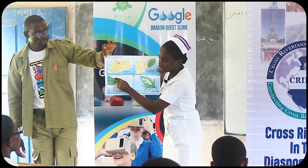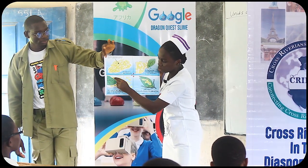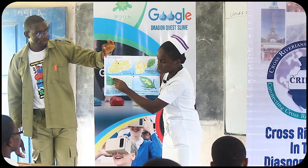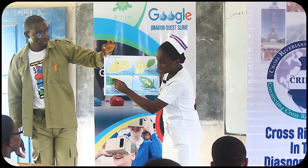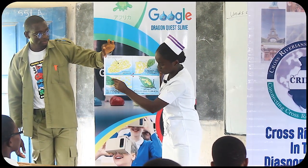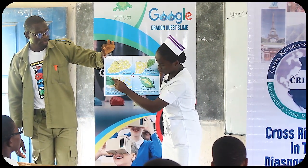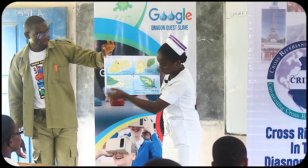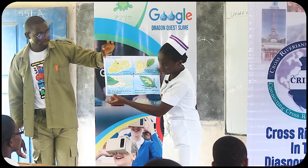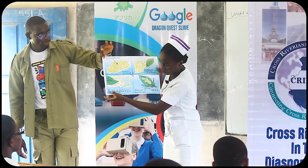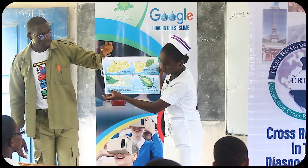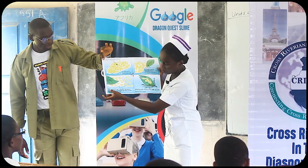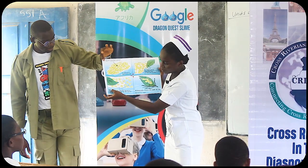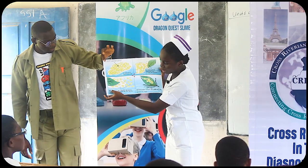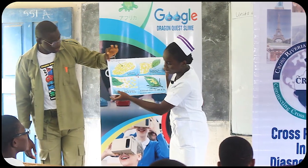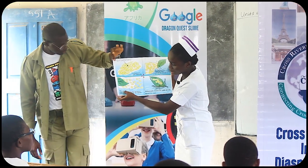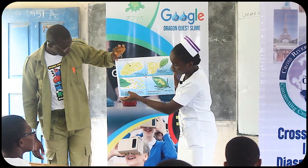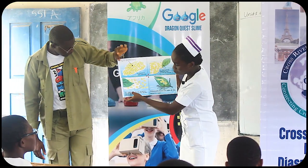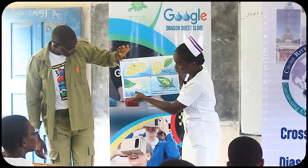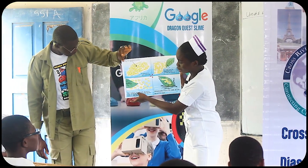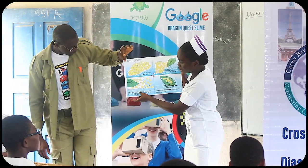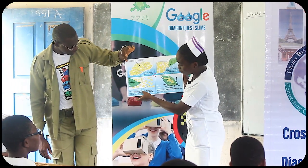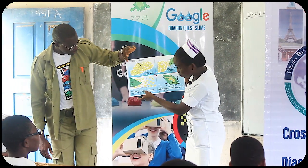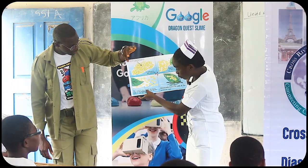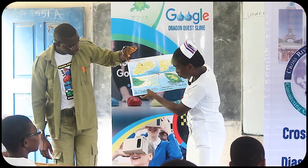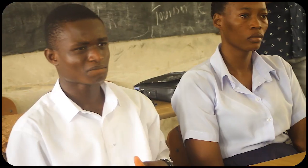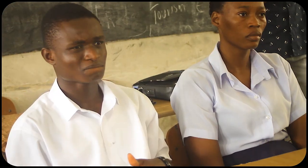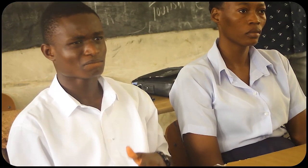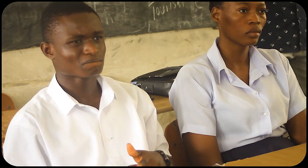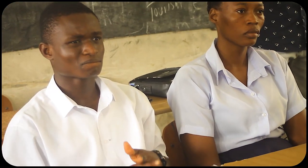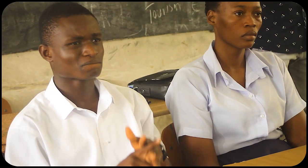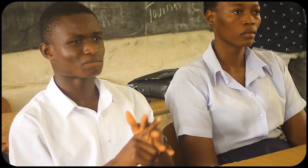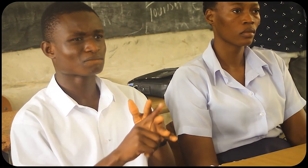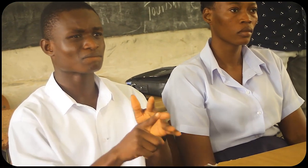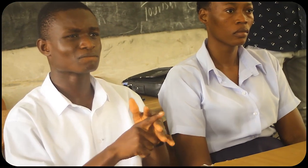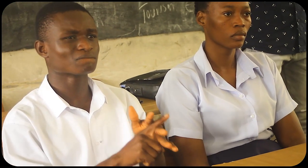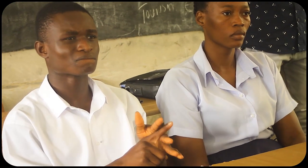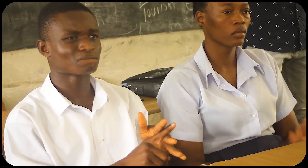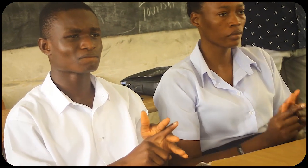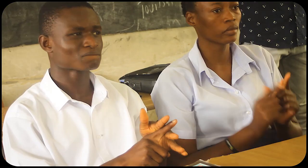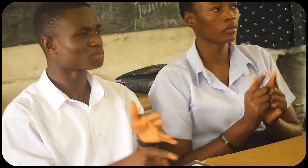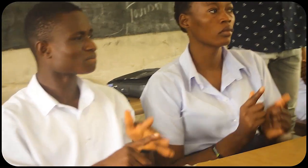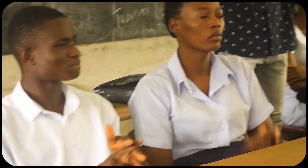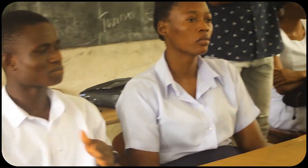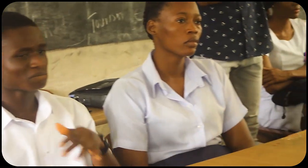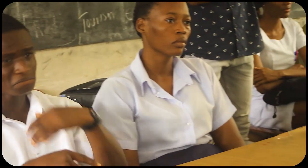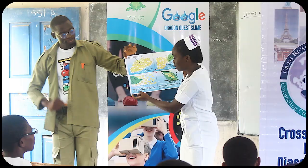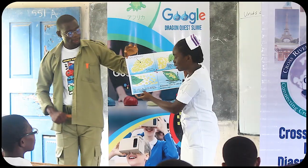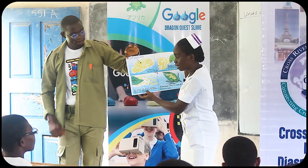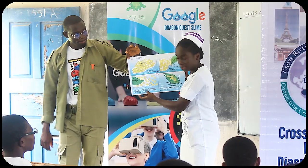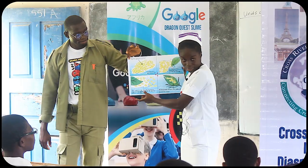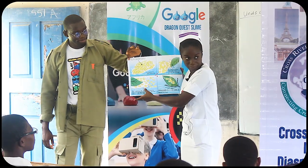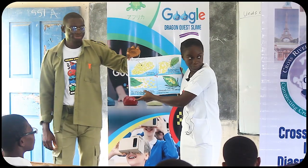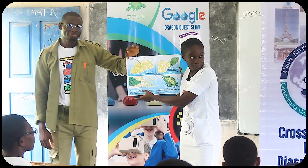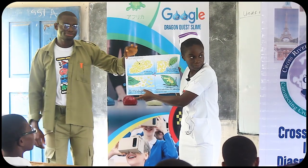now get in contact with it. As this exposes the fragile mosquito eggs to the harshness of the water habitat